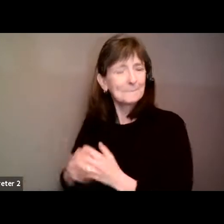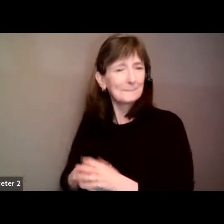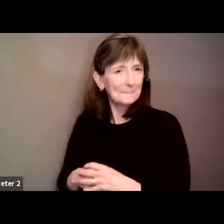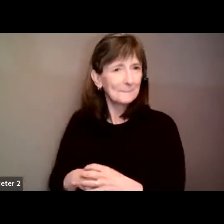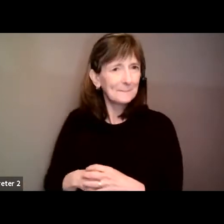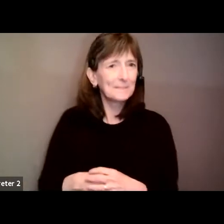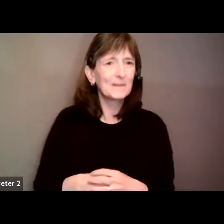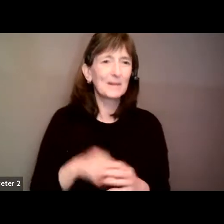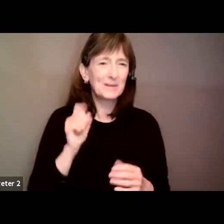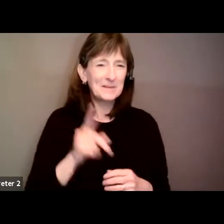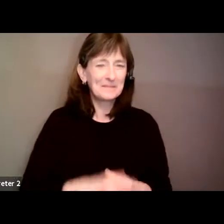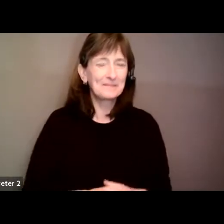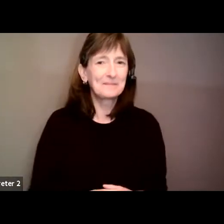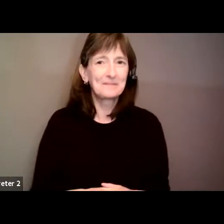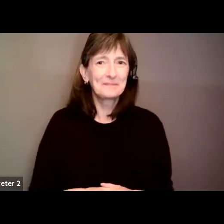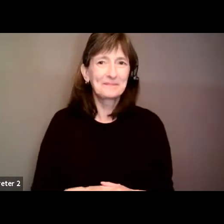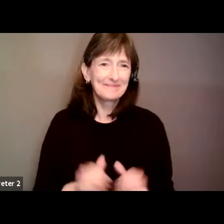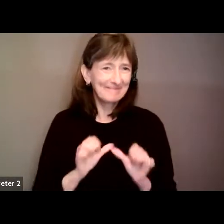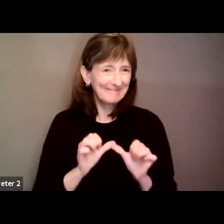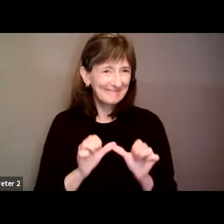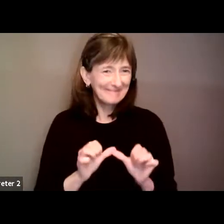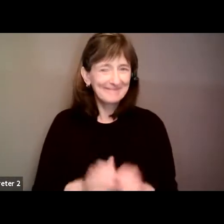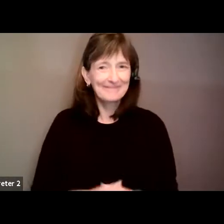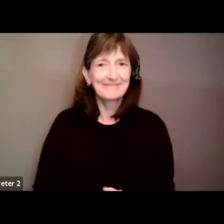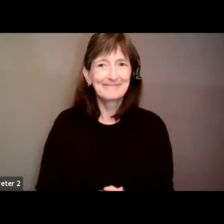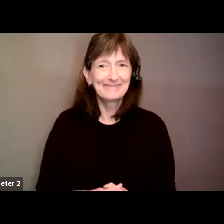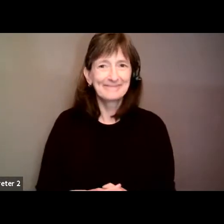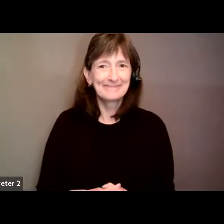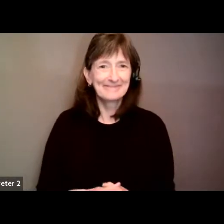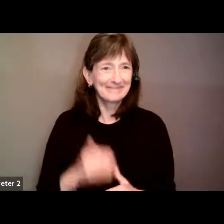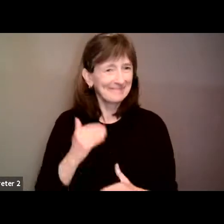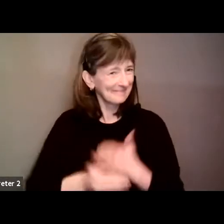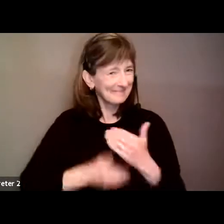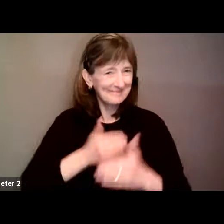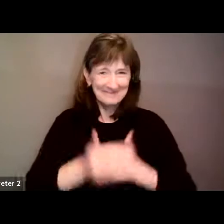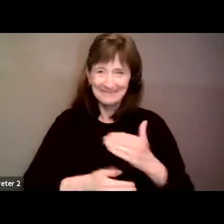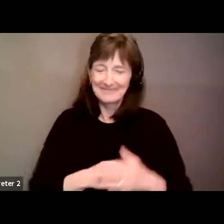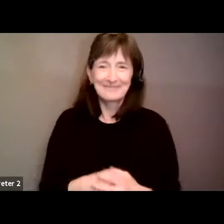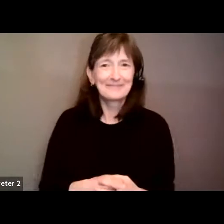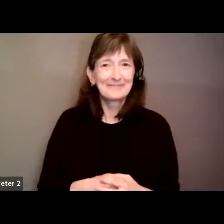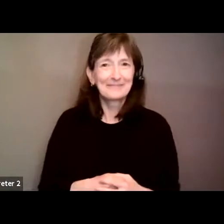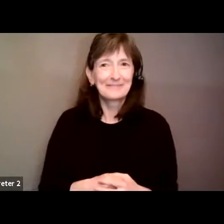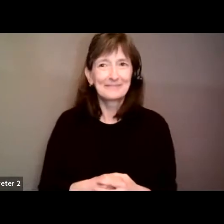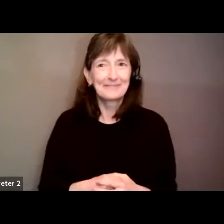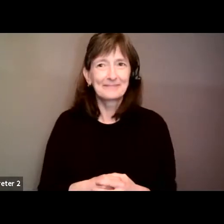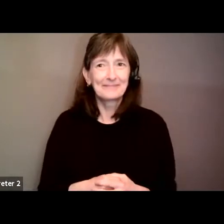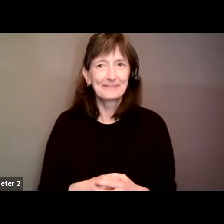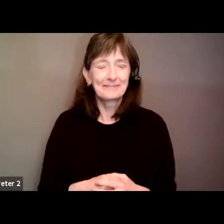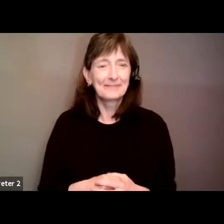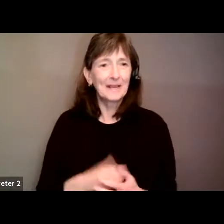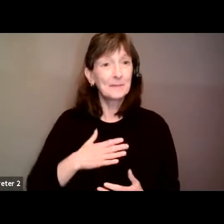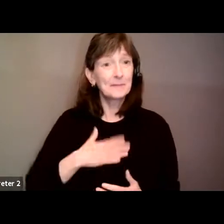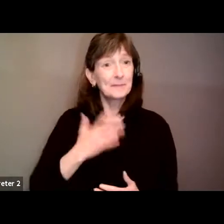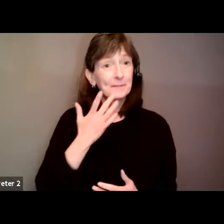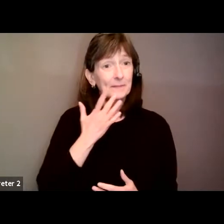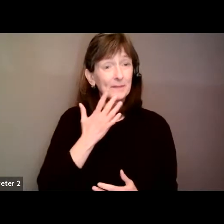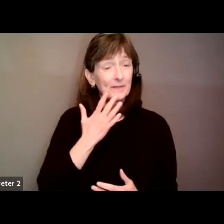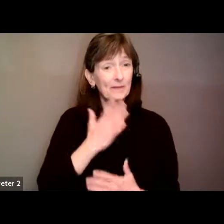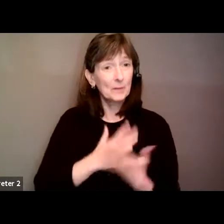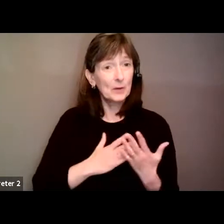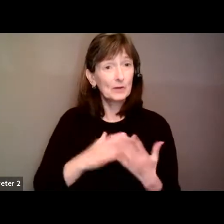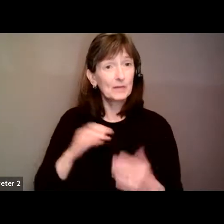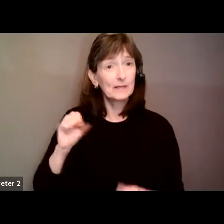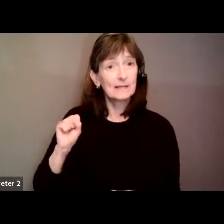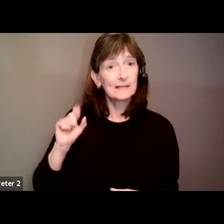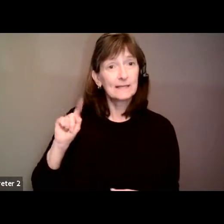All right, let's keep it going. Let's keep the momentum going. My favorite part of the St.